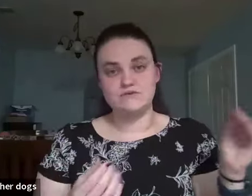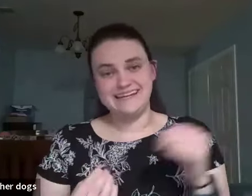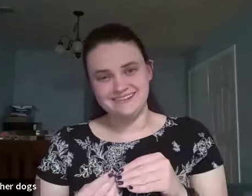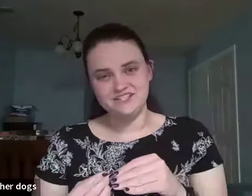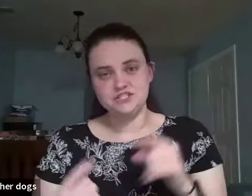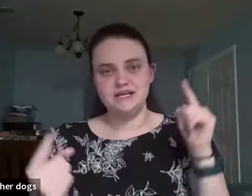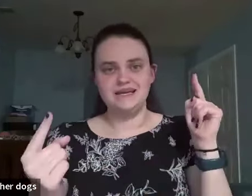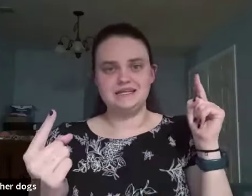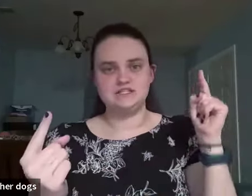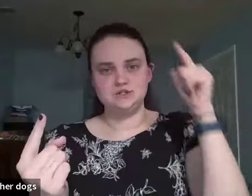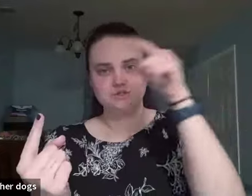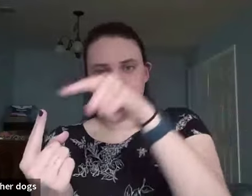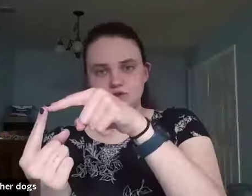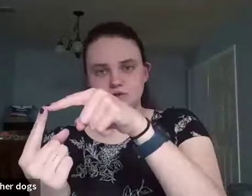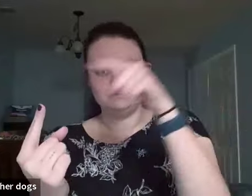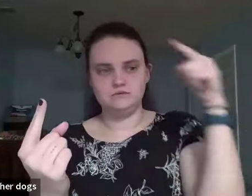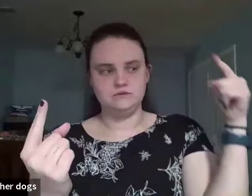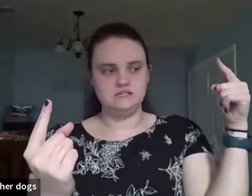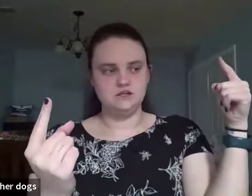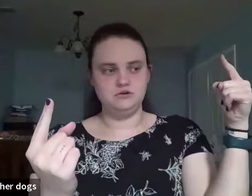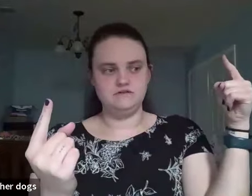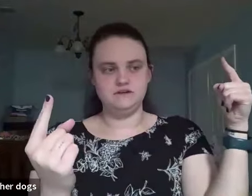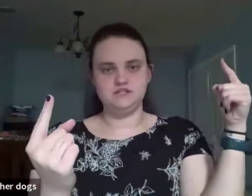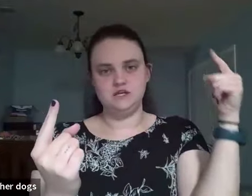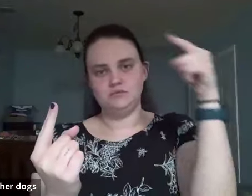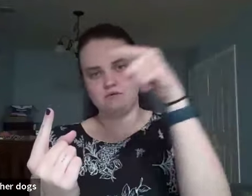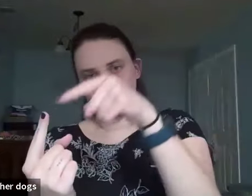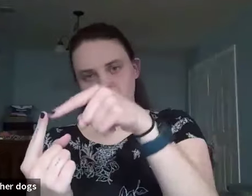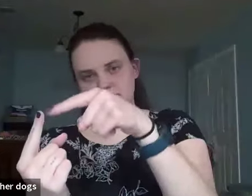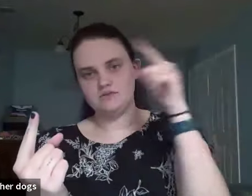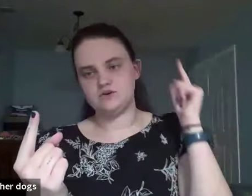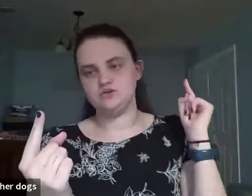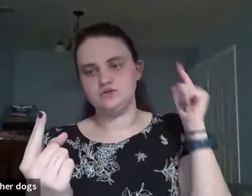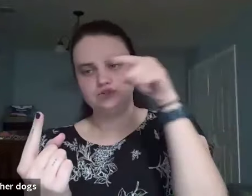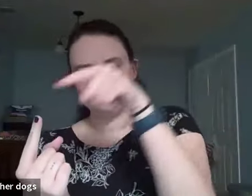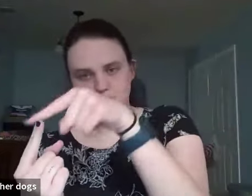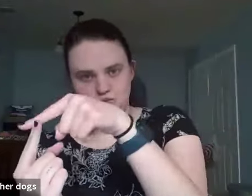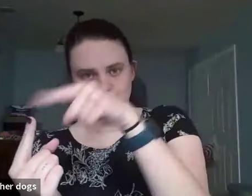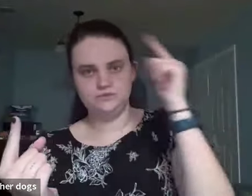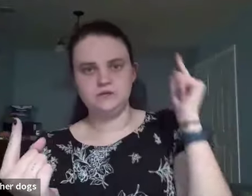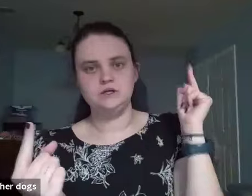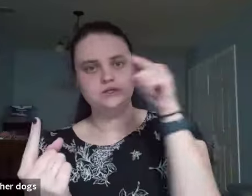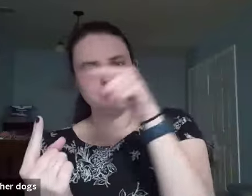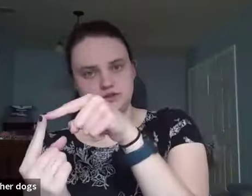of an English, and it's two. It's like your pointer fingers and you bring one to the other. Two,